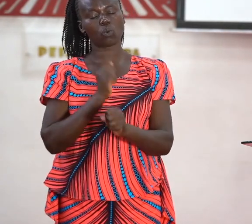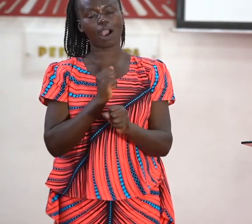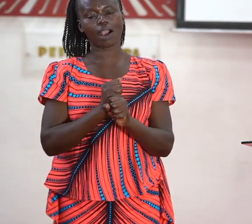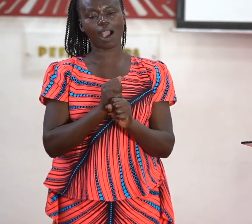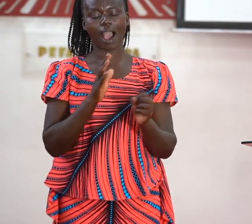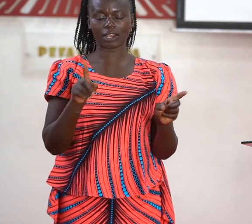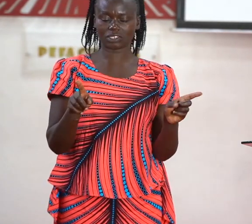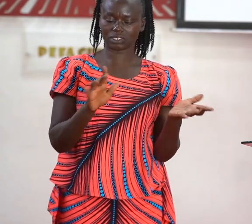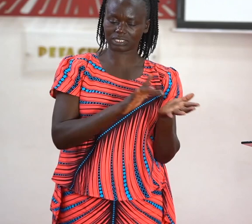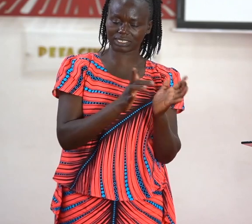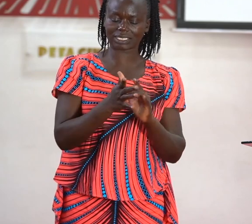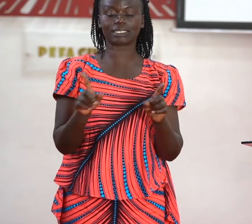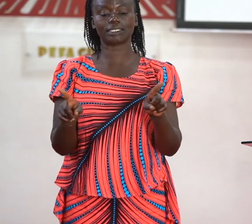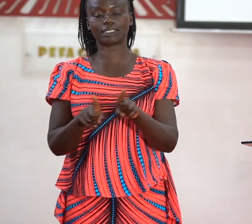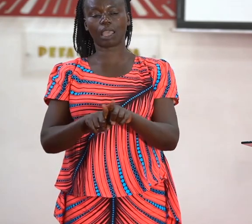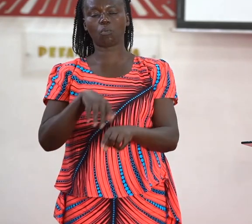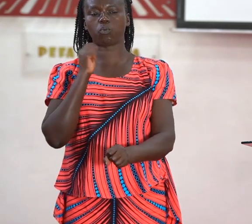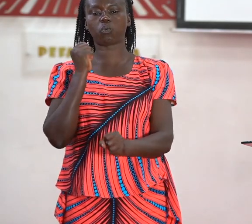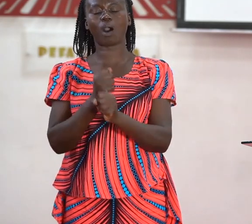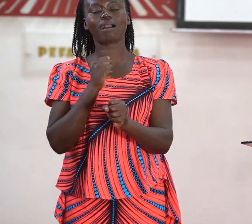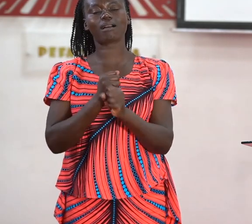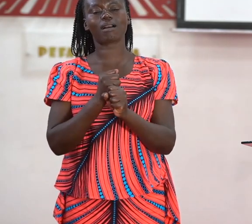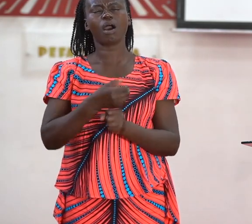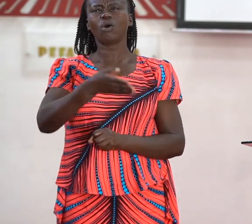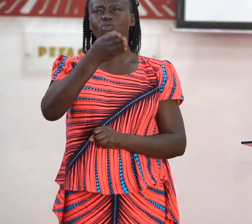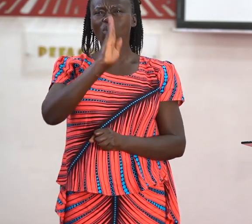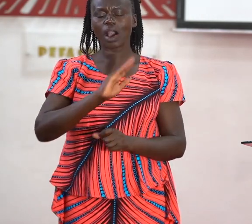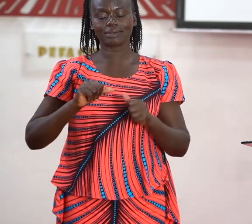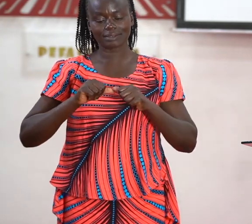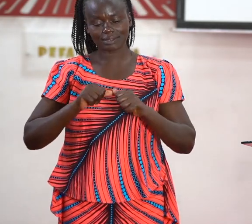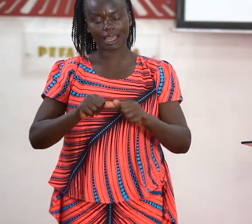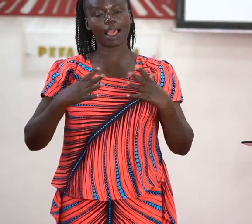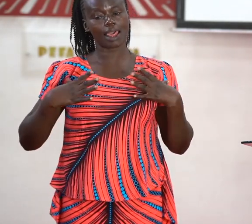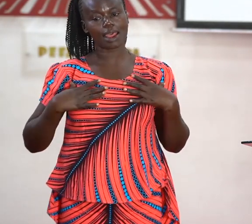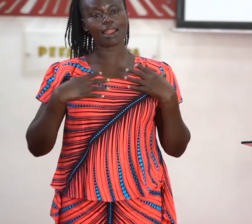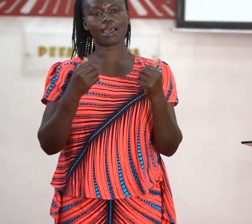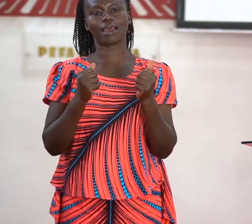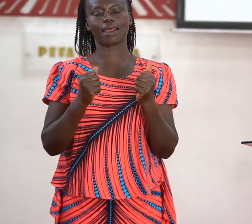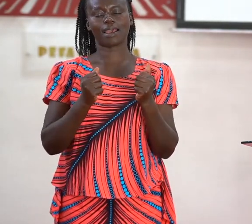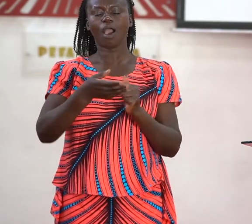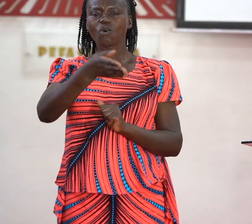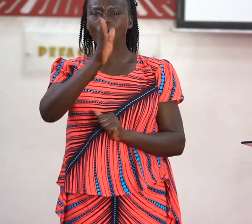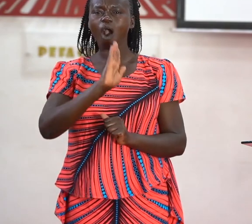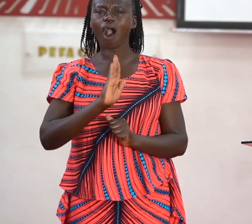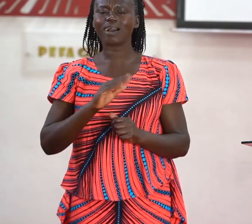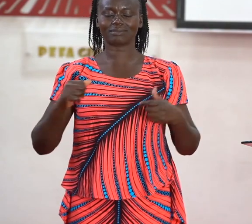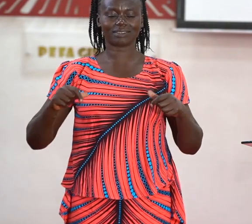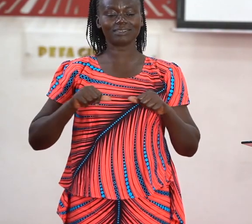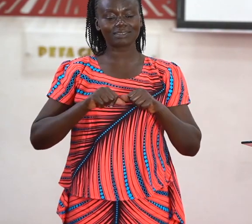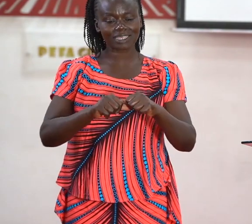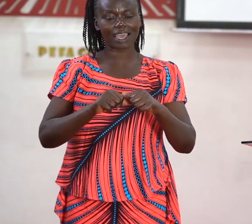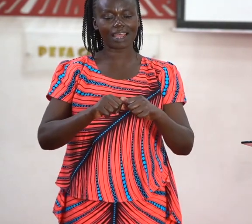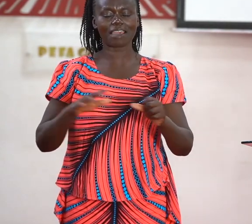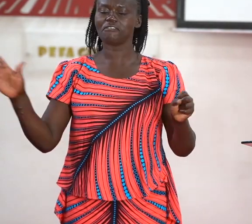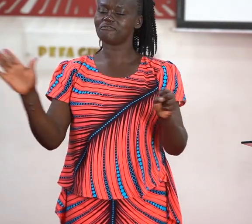is also at work. God is still healing. God is still even filling people with the